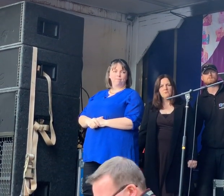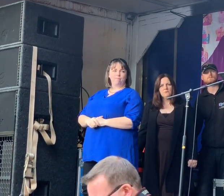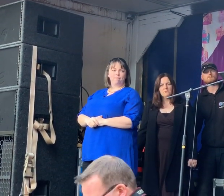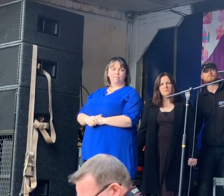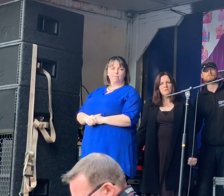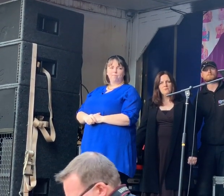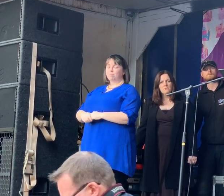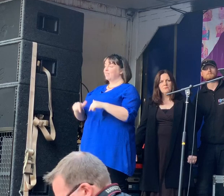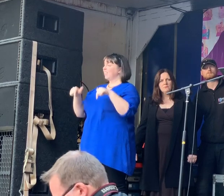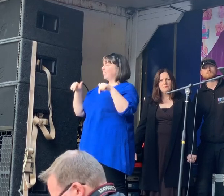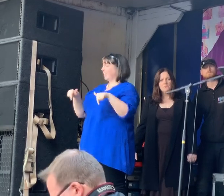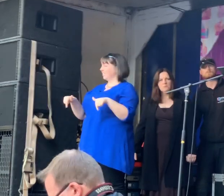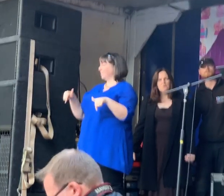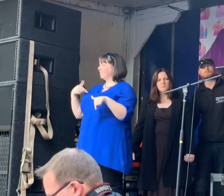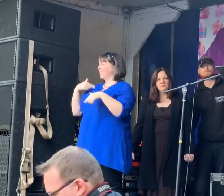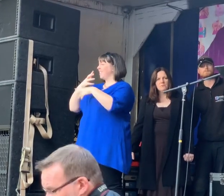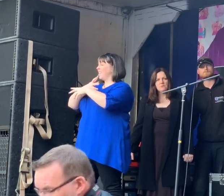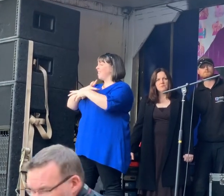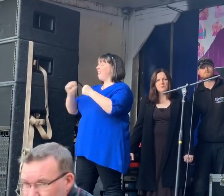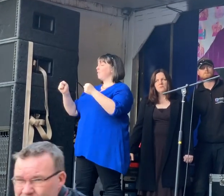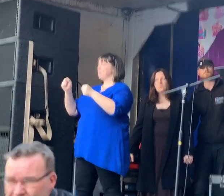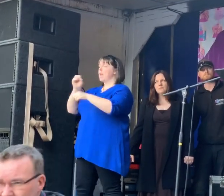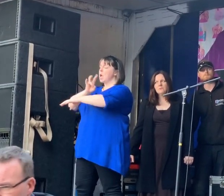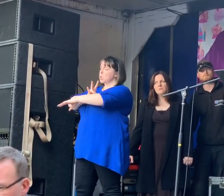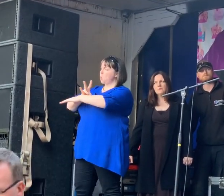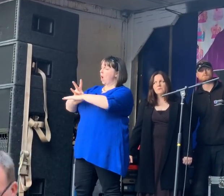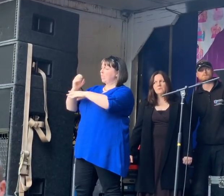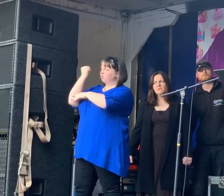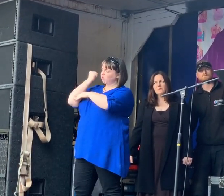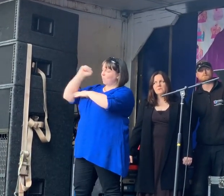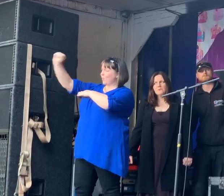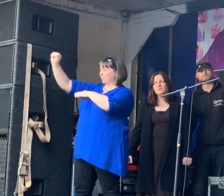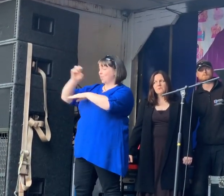This has never been a quiet revolution.